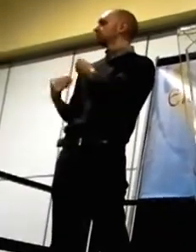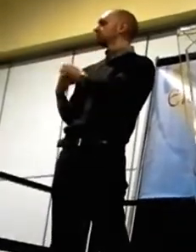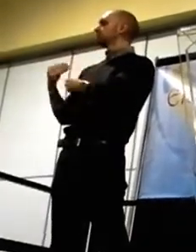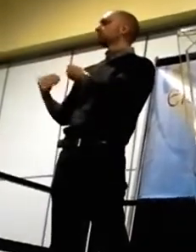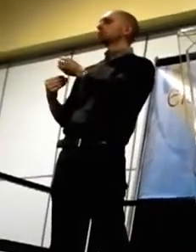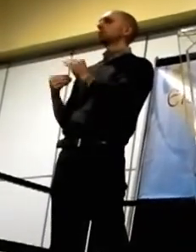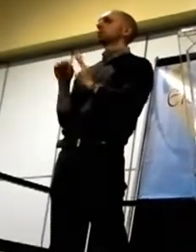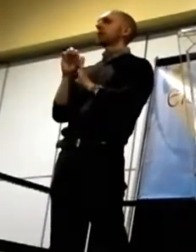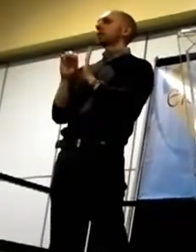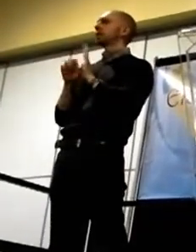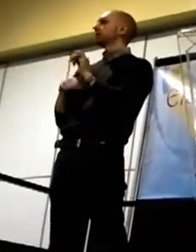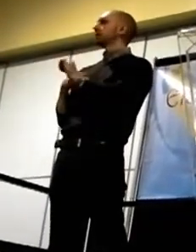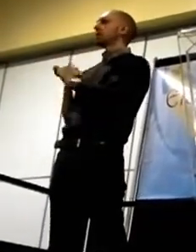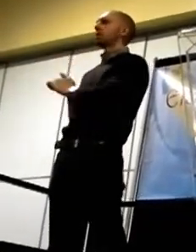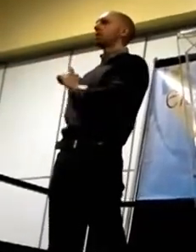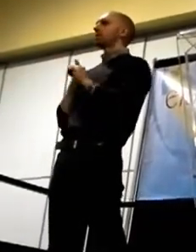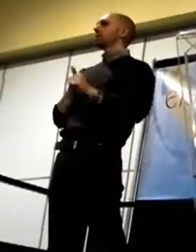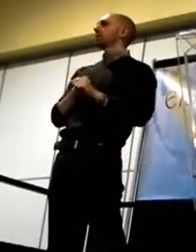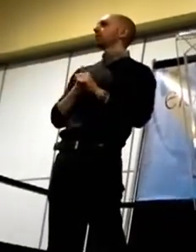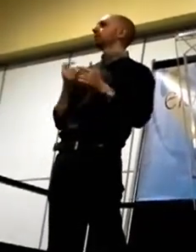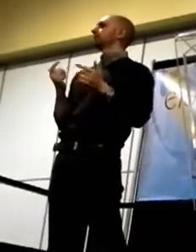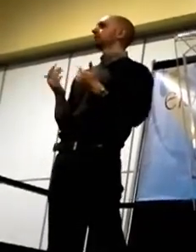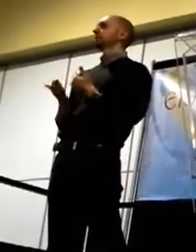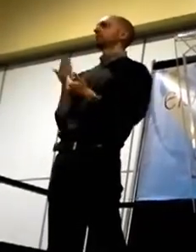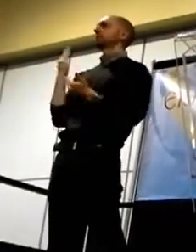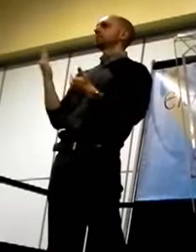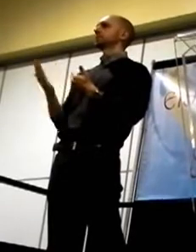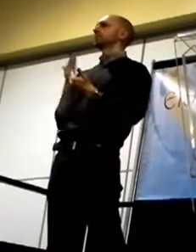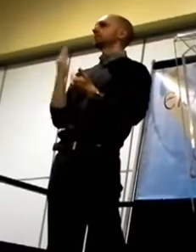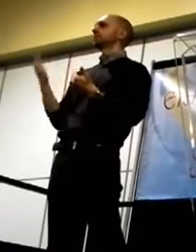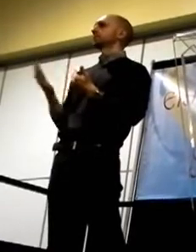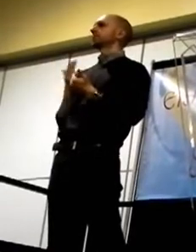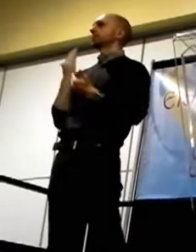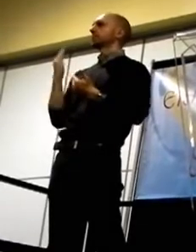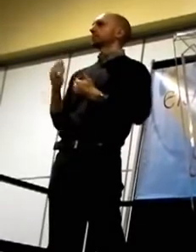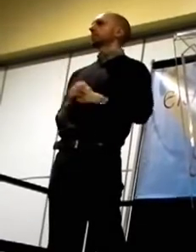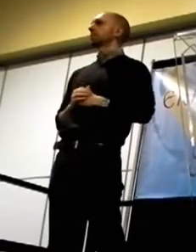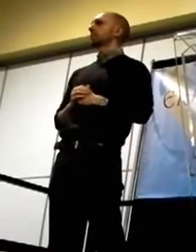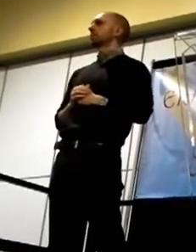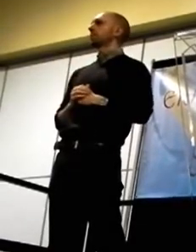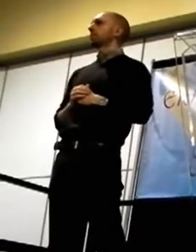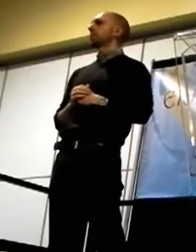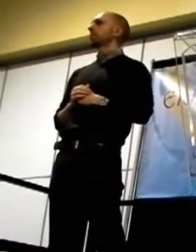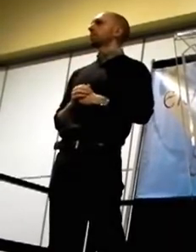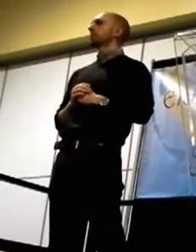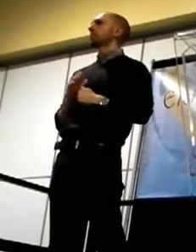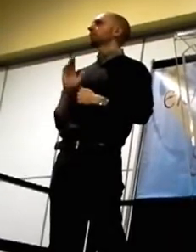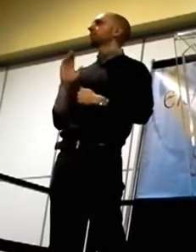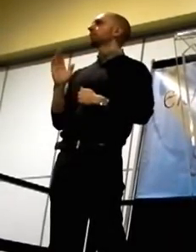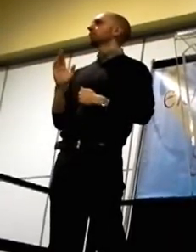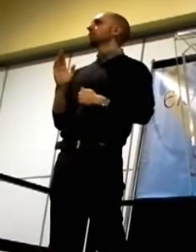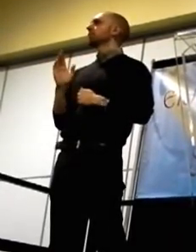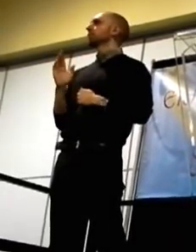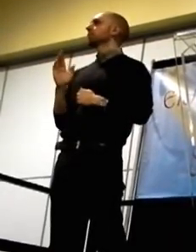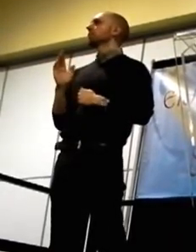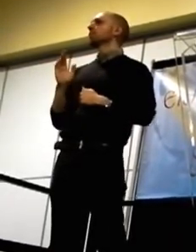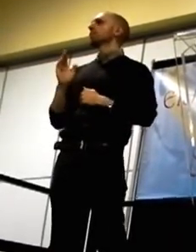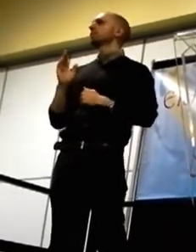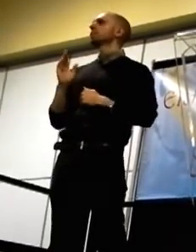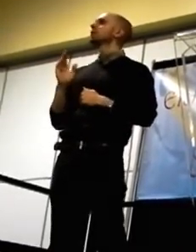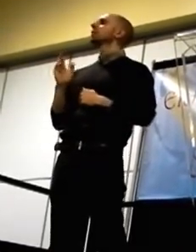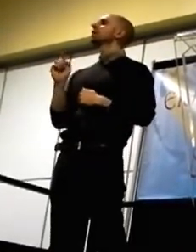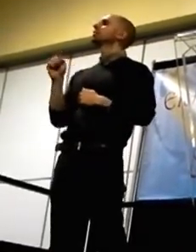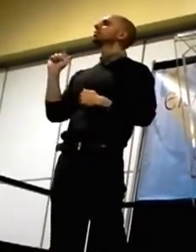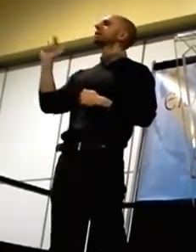ethics. And they're very easy to follow and do. And there will be a great reward. Rasulullah sallallahu